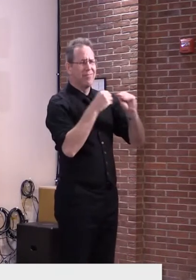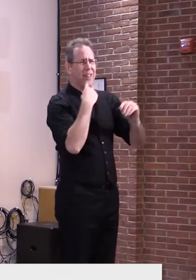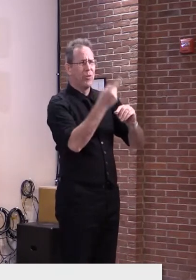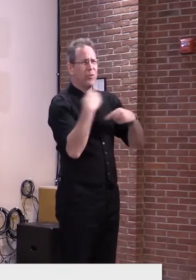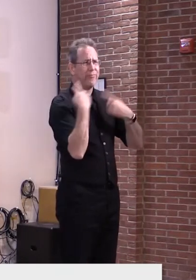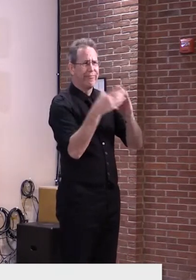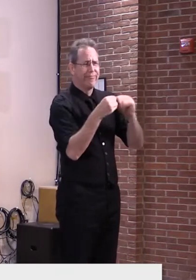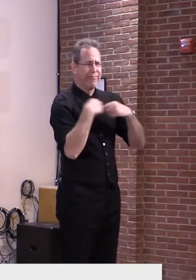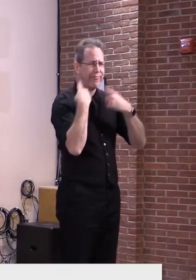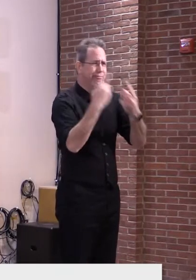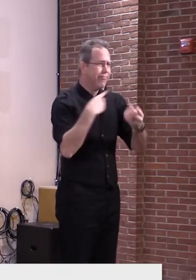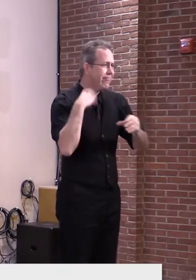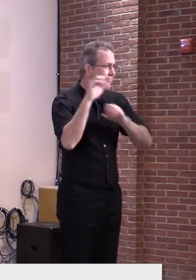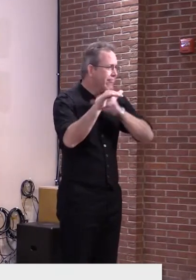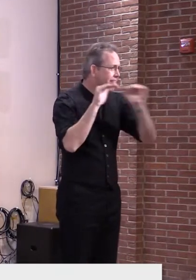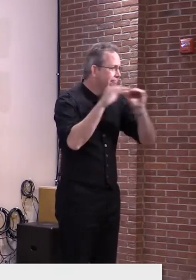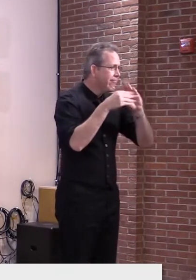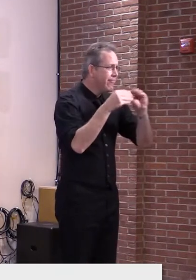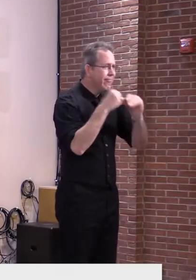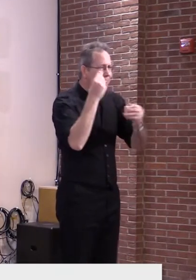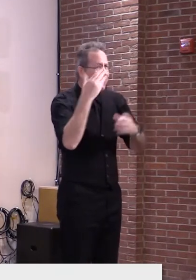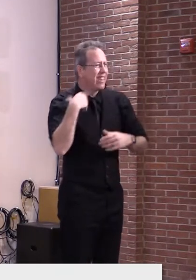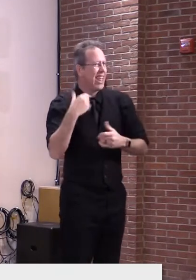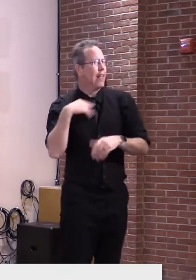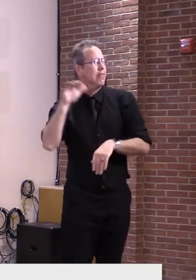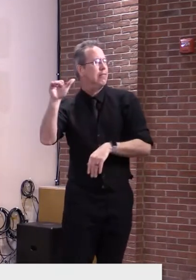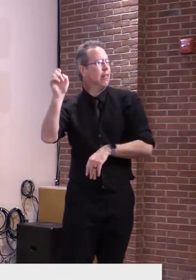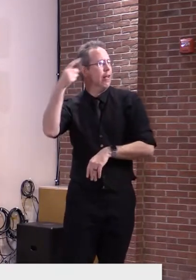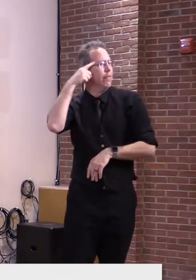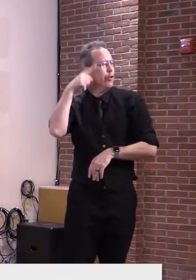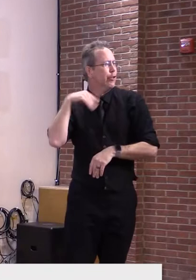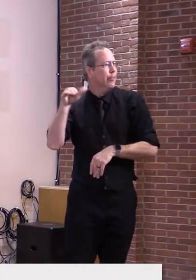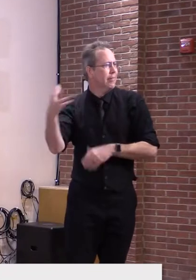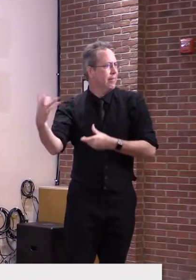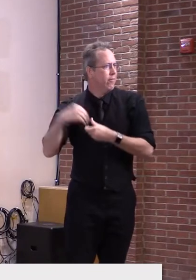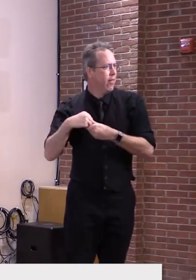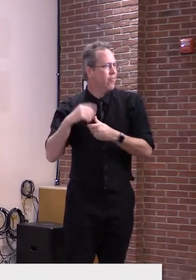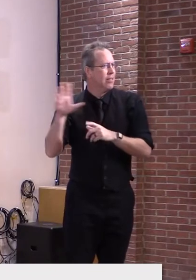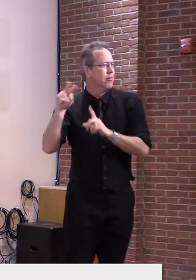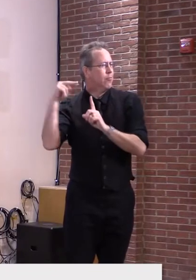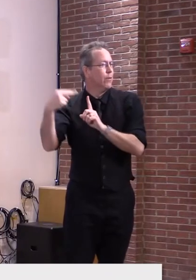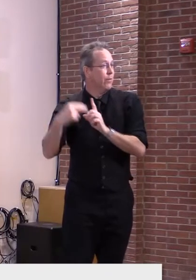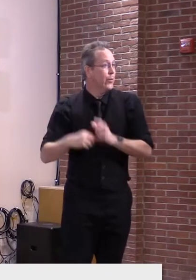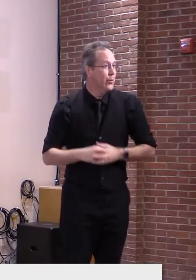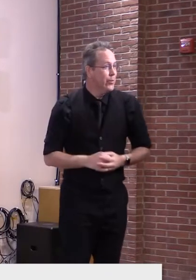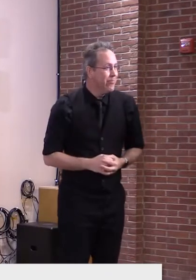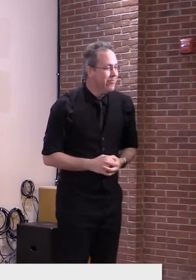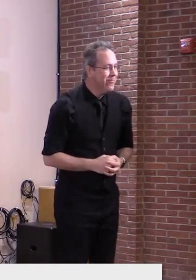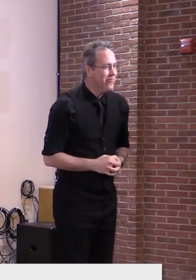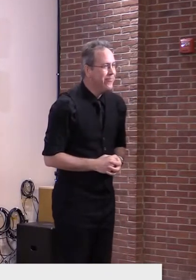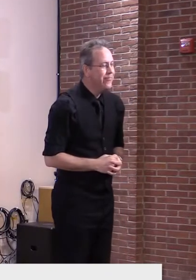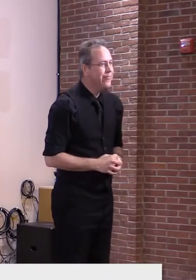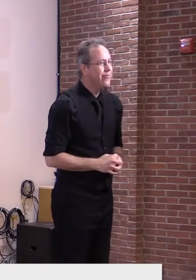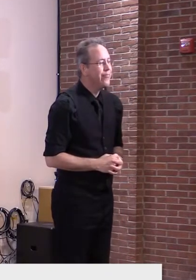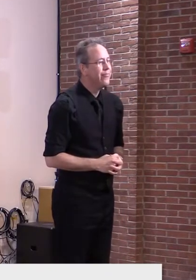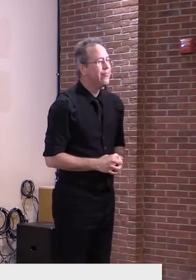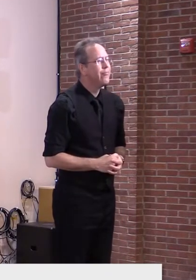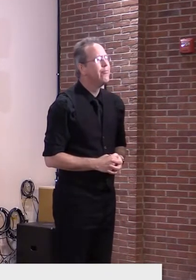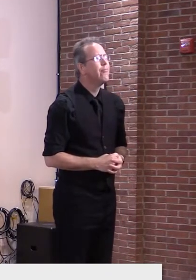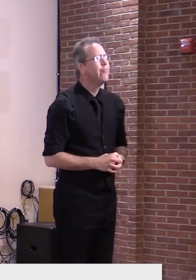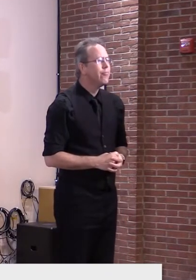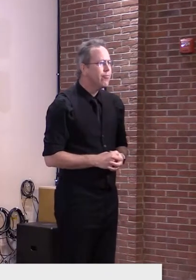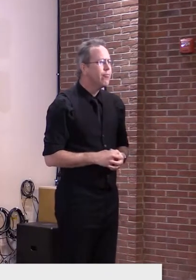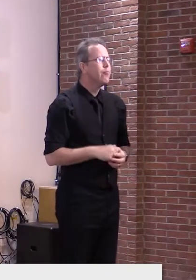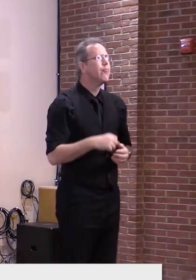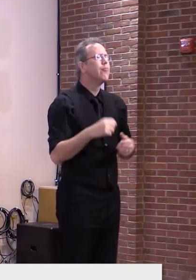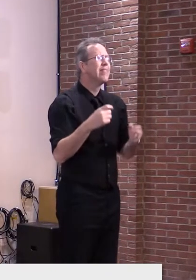come up with. Actually, he's put a new wrinkle into it, which I think is unique, certainly unique for Vermont. That is, we create a new plan